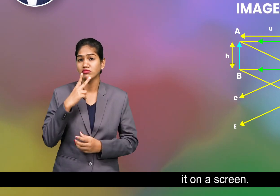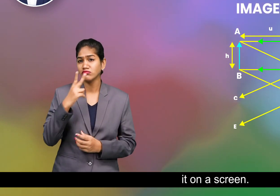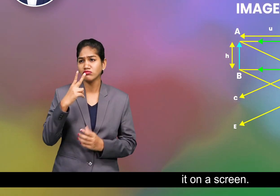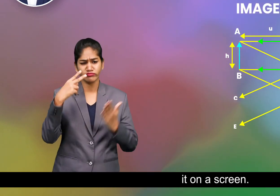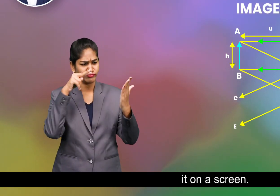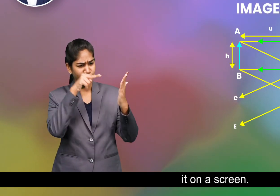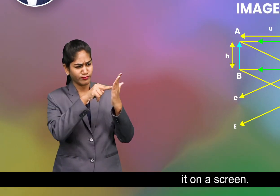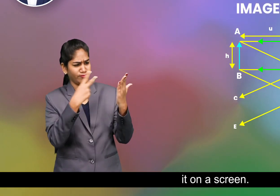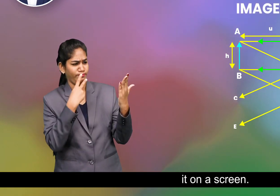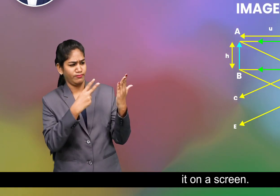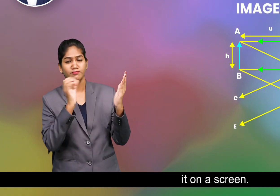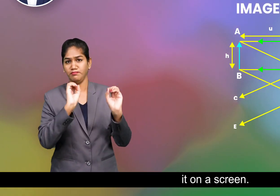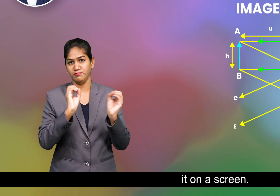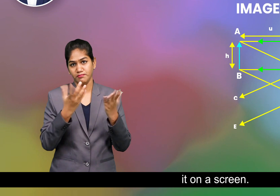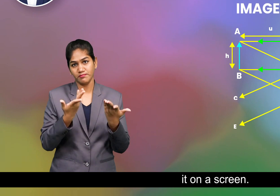screen.